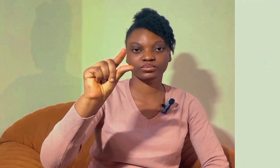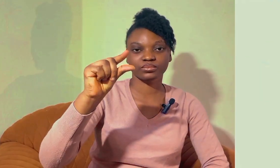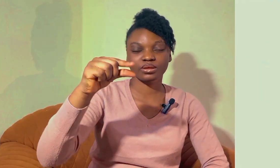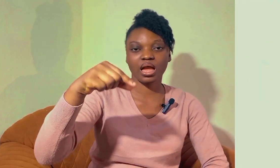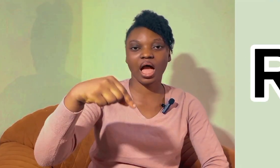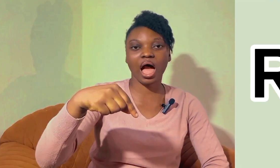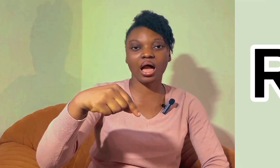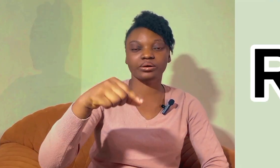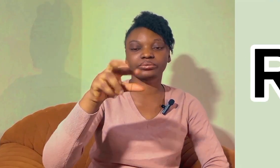R,